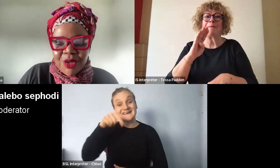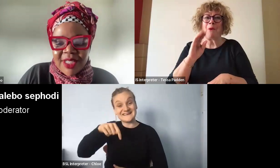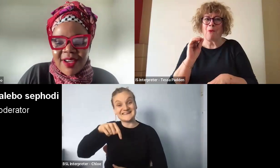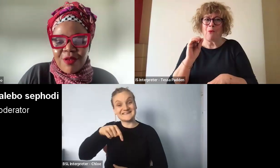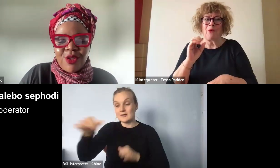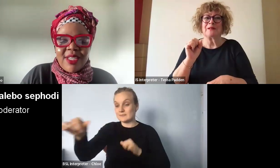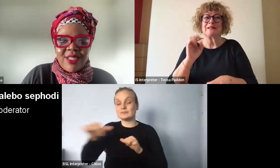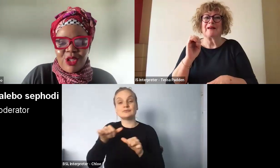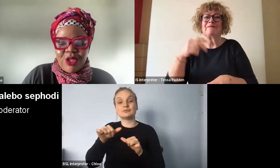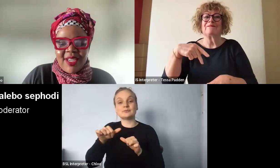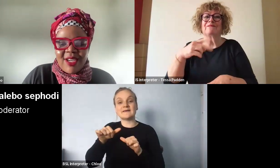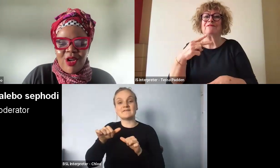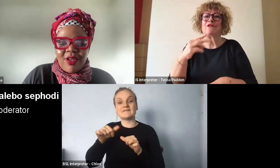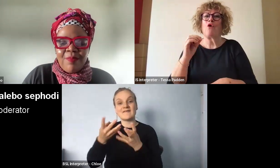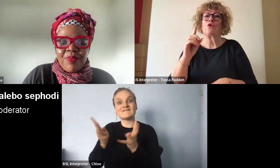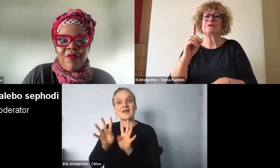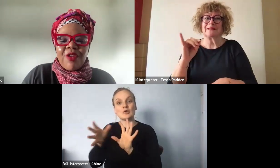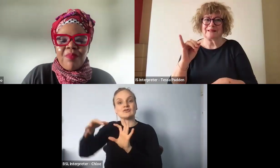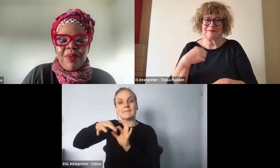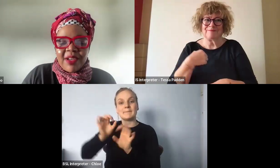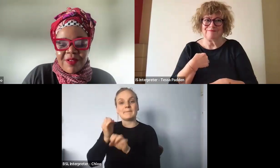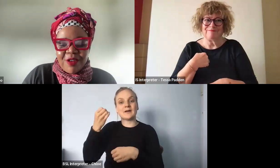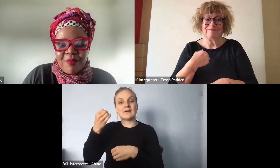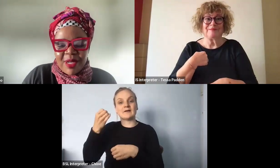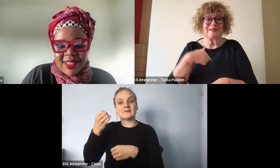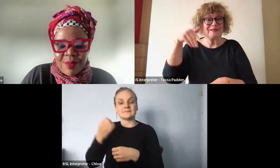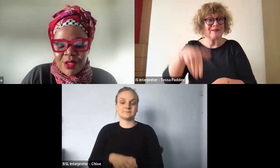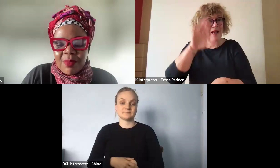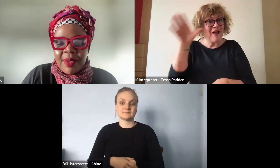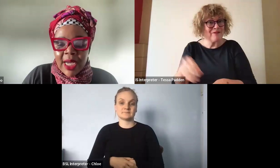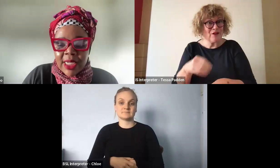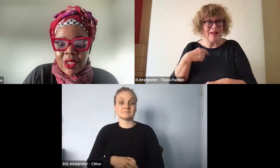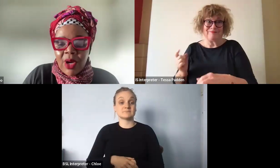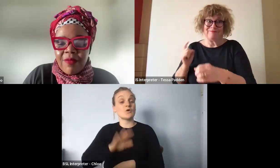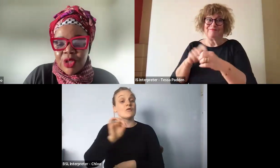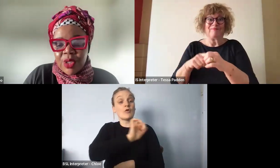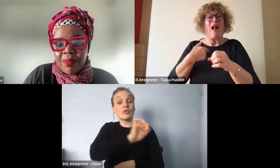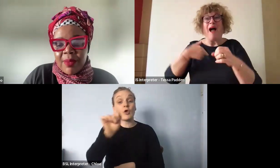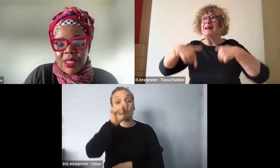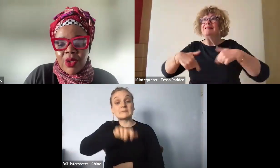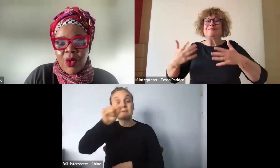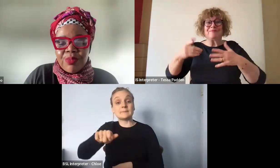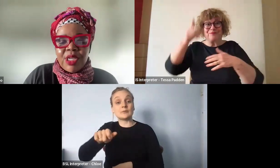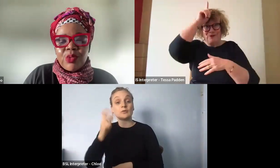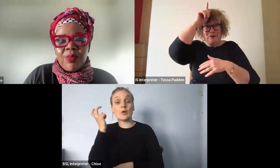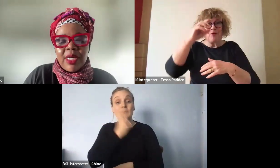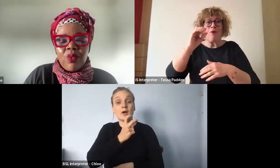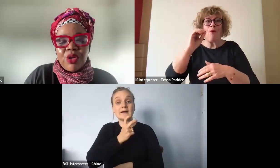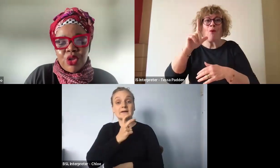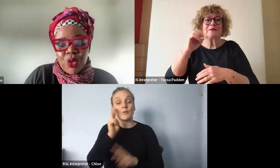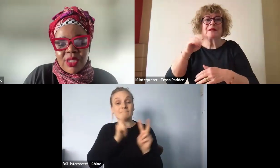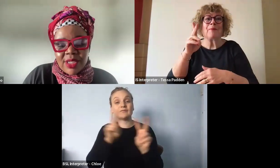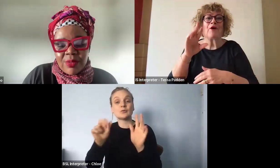am the moderator for today's digital dialogue. For the benefit of participants who are blind or have visual impairment, all speakers